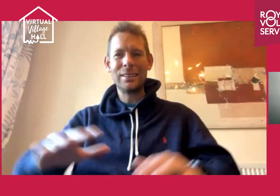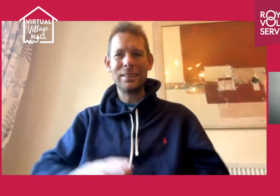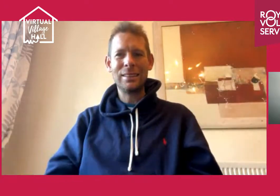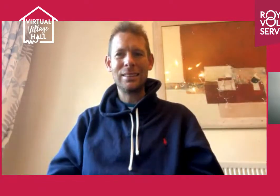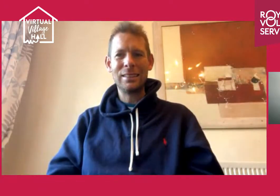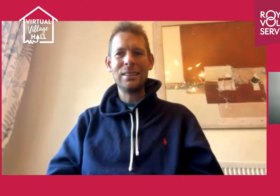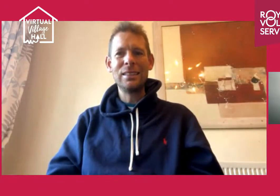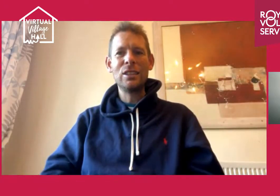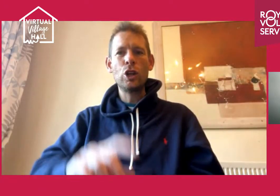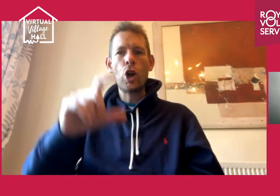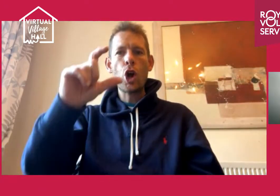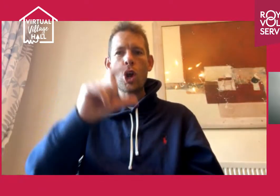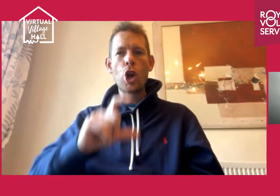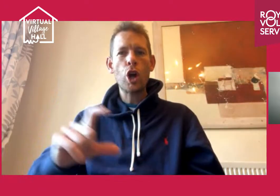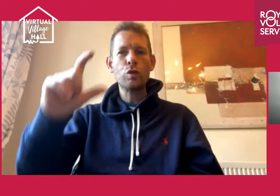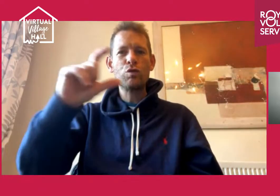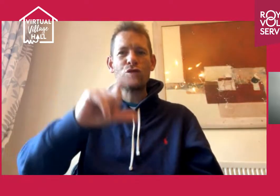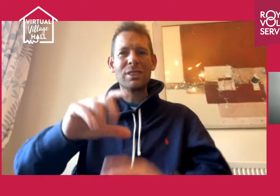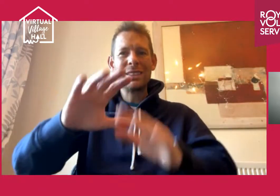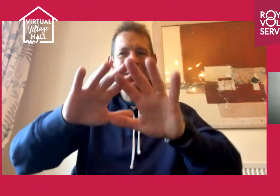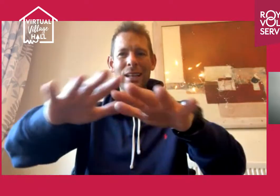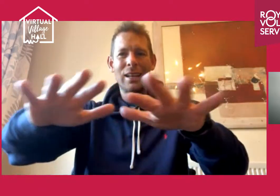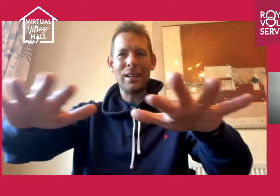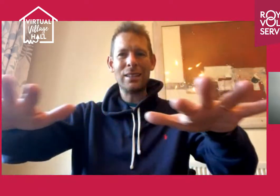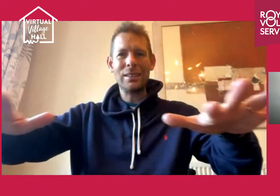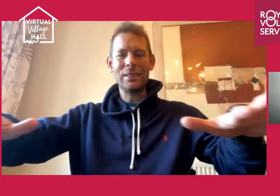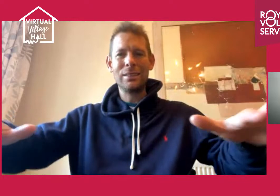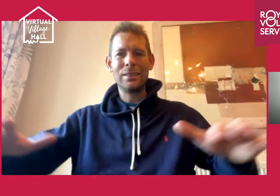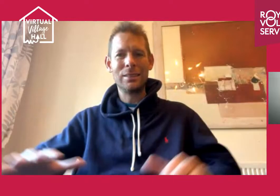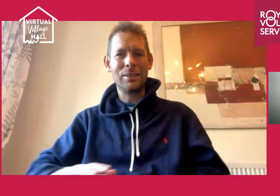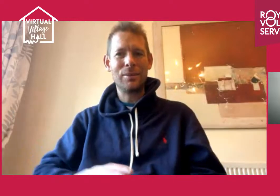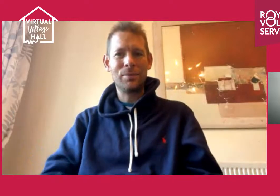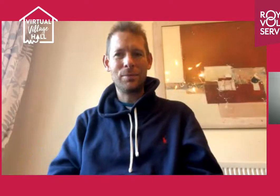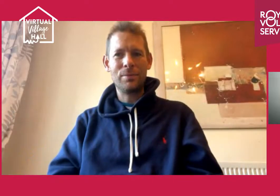And the countryside. So countryside.